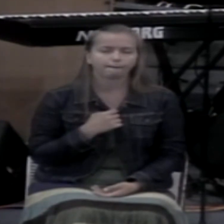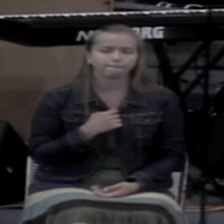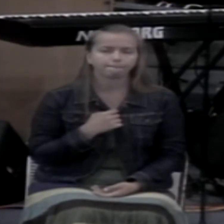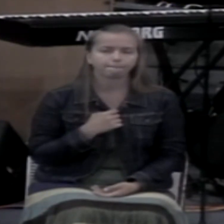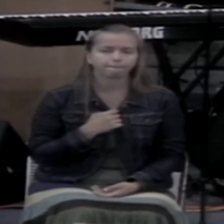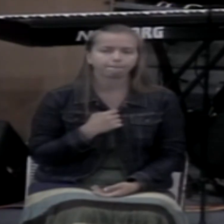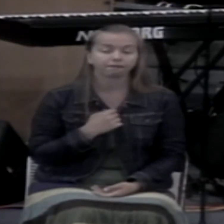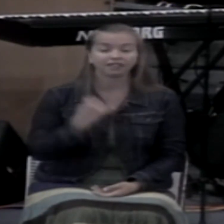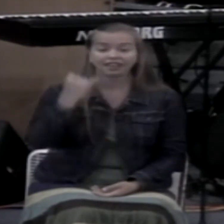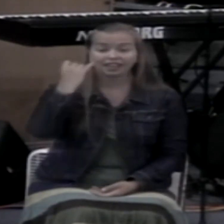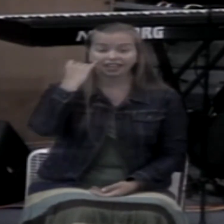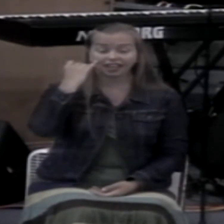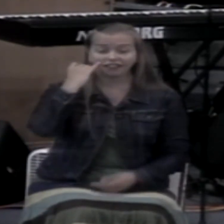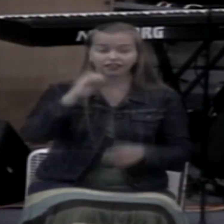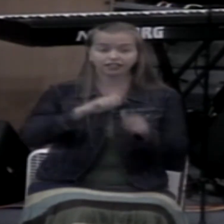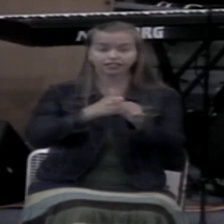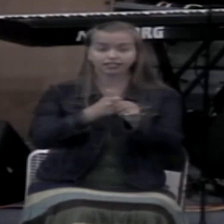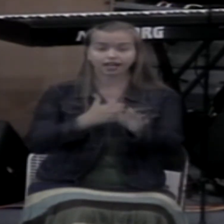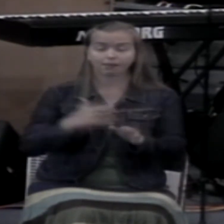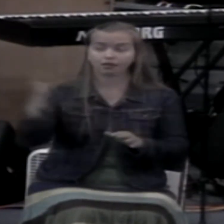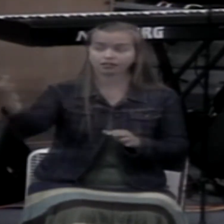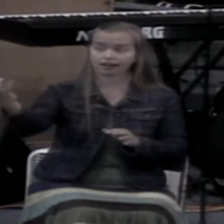involved. And the Bible says he even cursed.